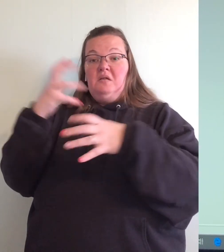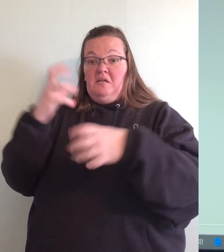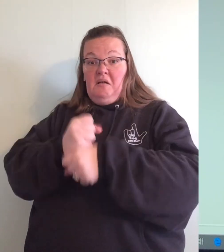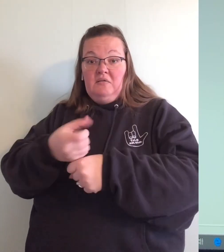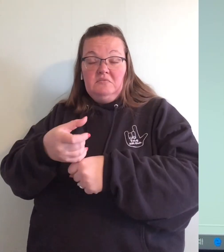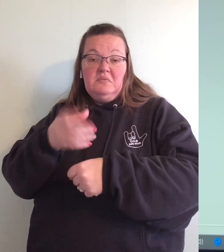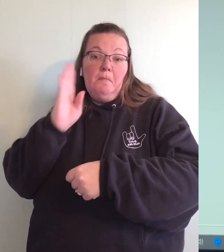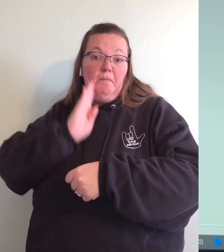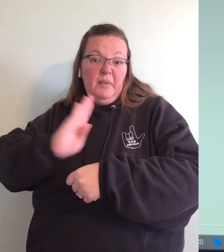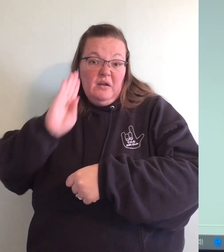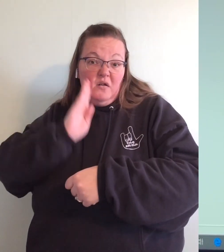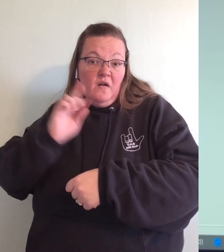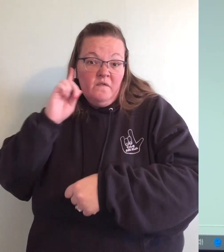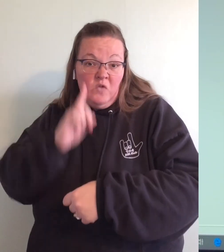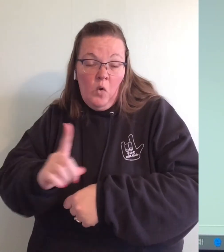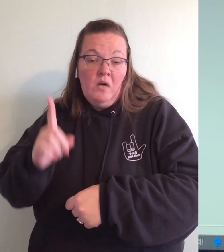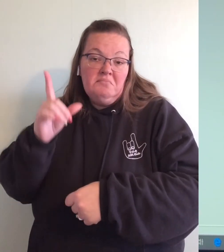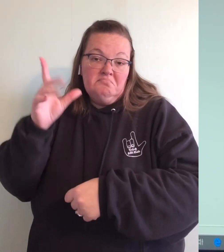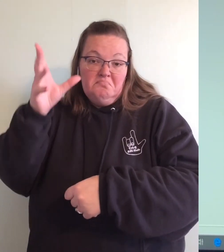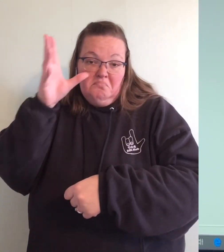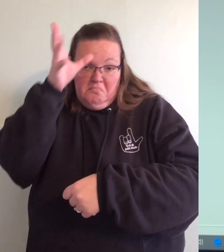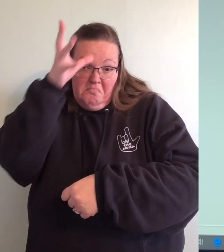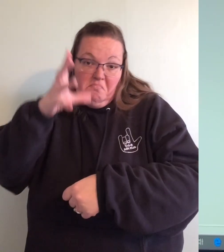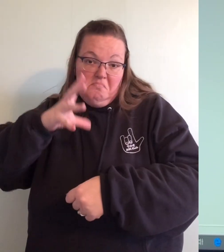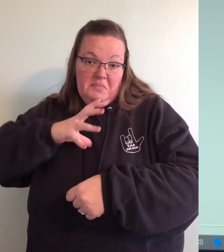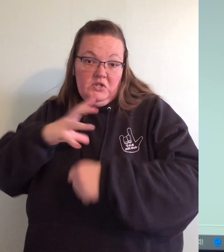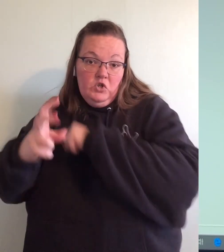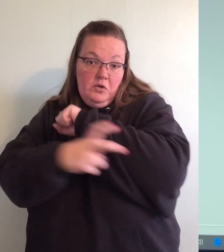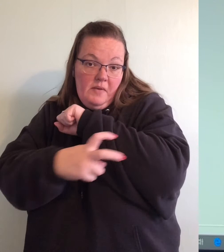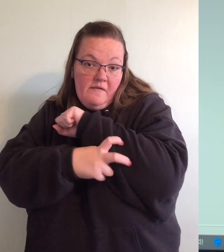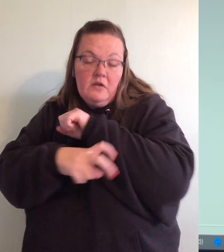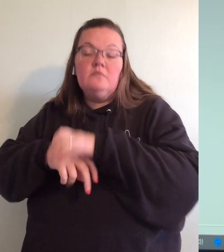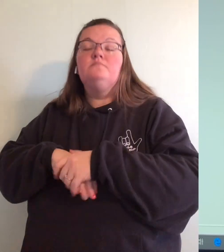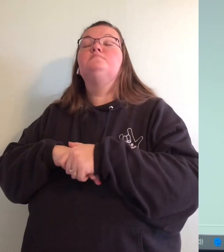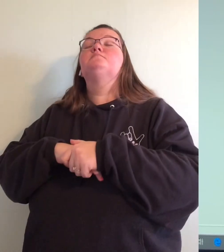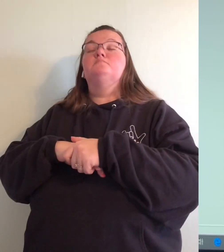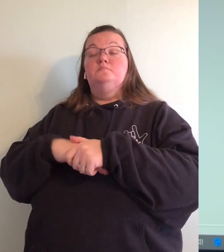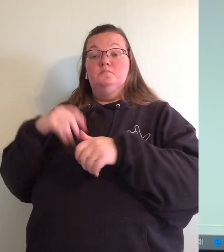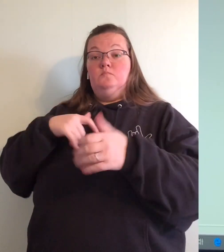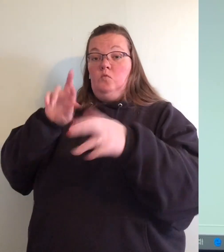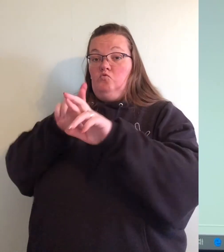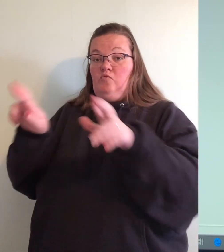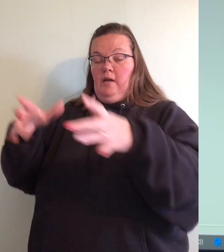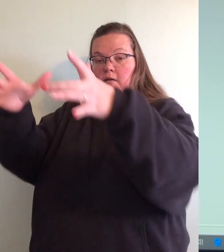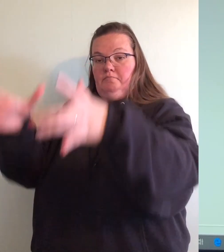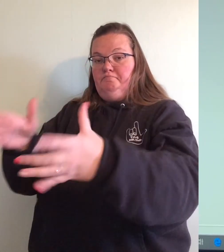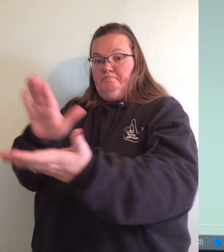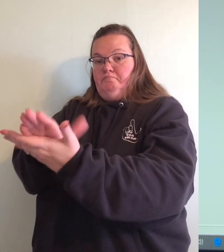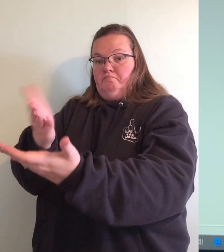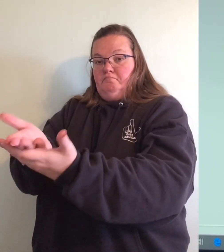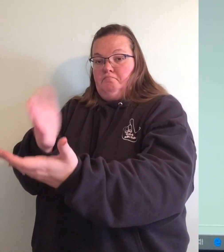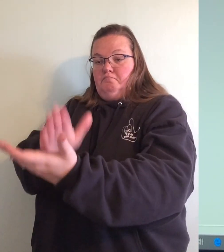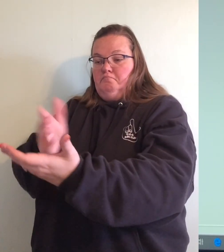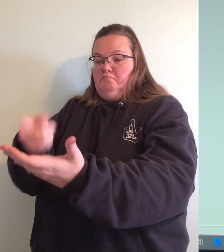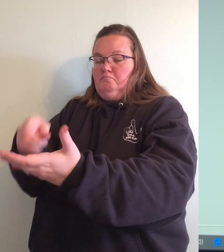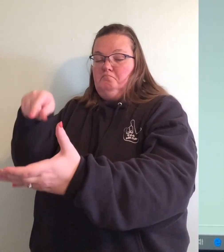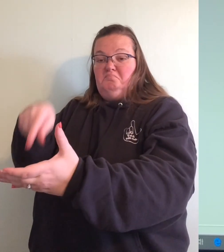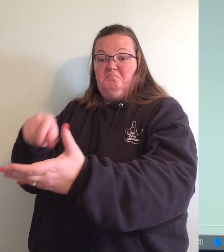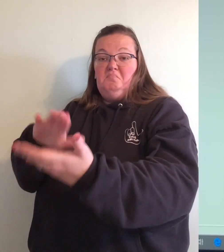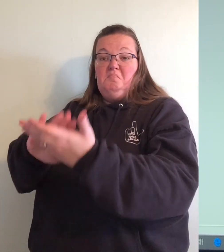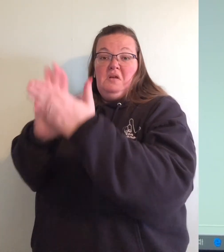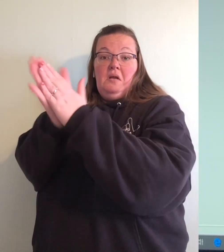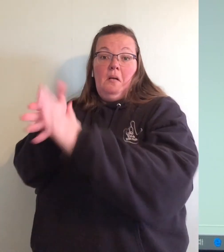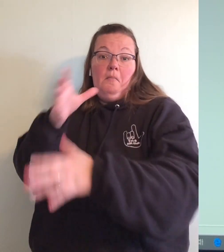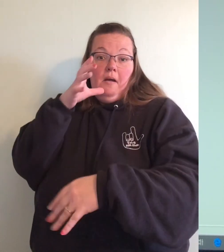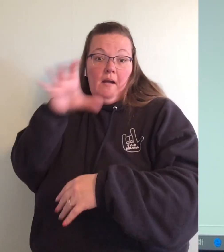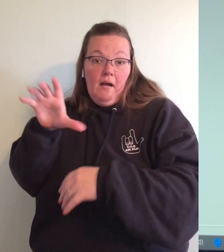from a barrel which stood in one corner of the house. To put on the frying pan and get that dripping hot,